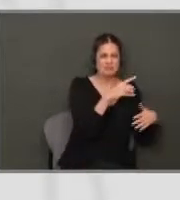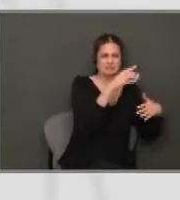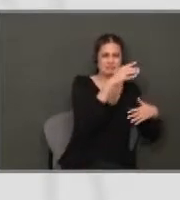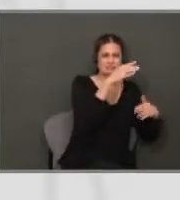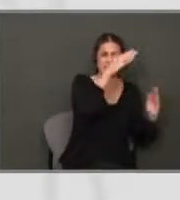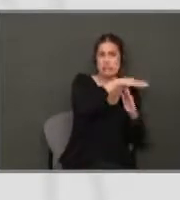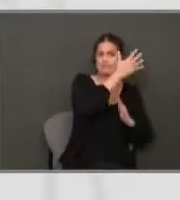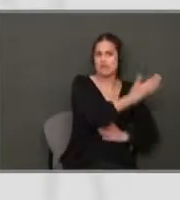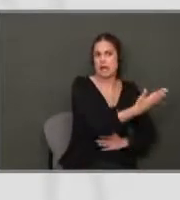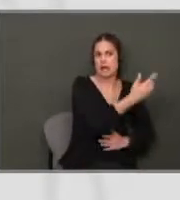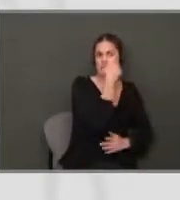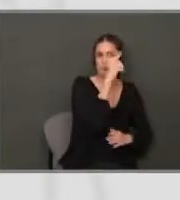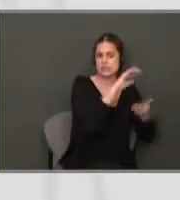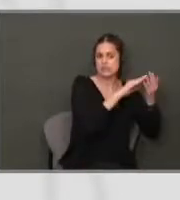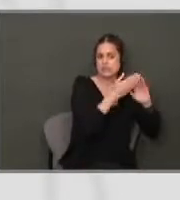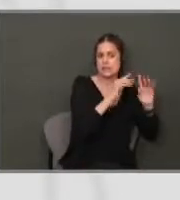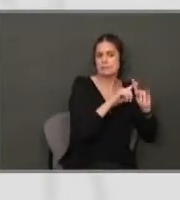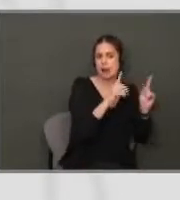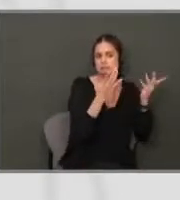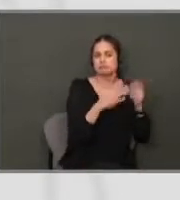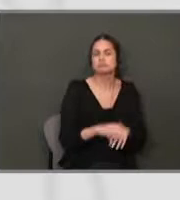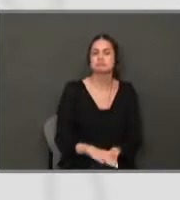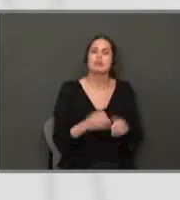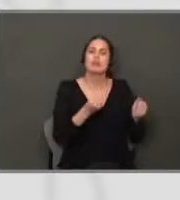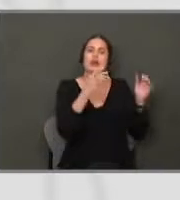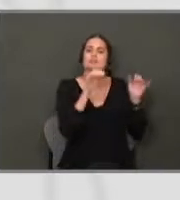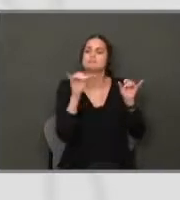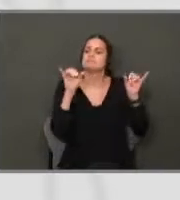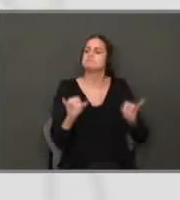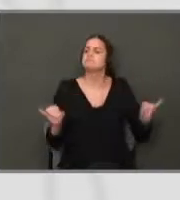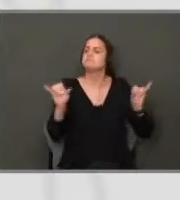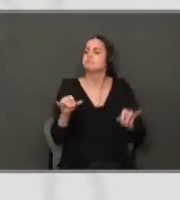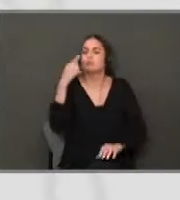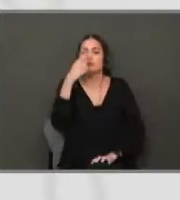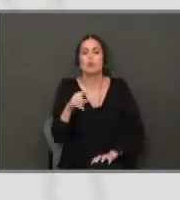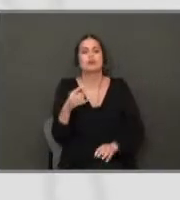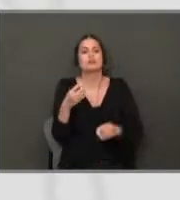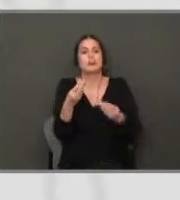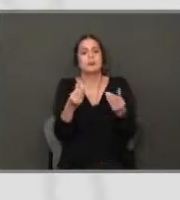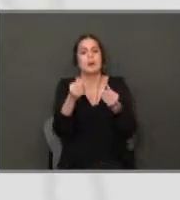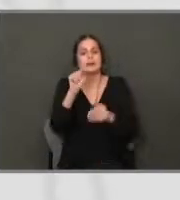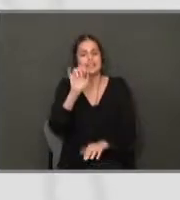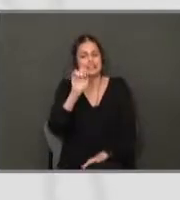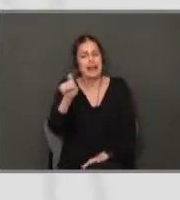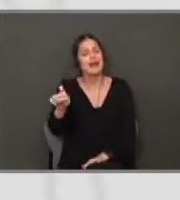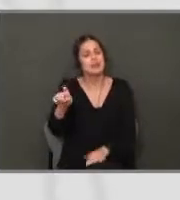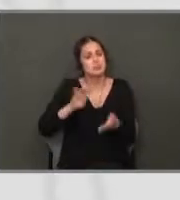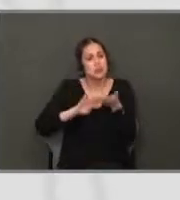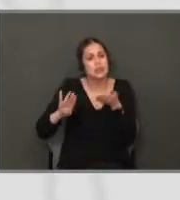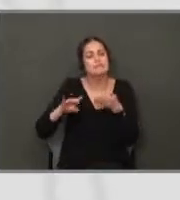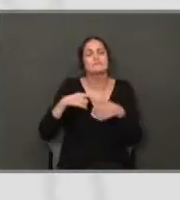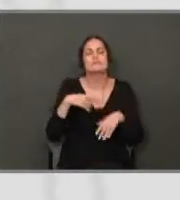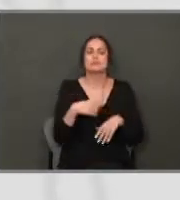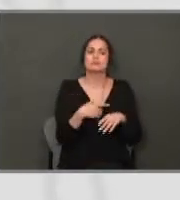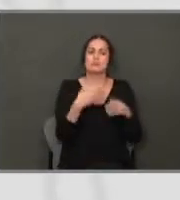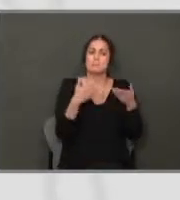citywide, but a lot of consistency in terms of property tax relief, public